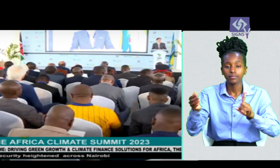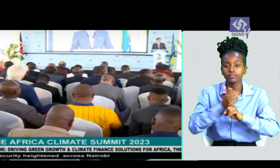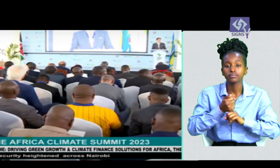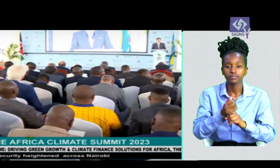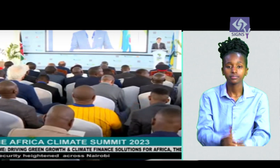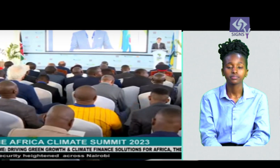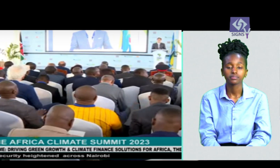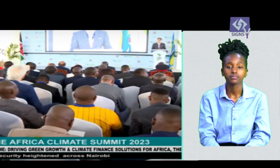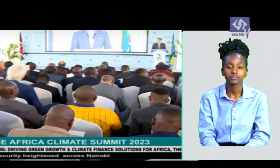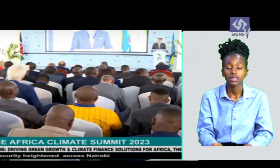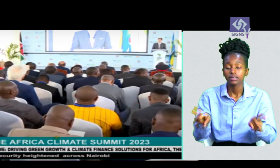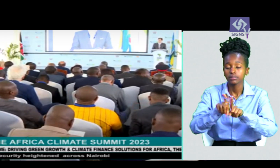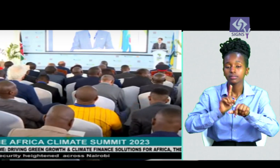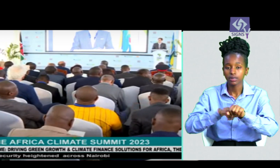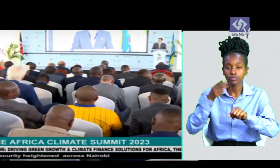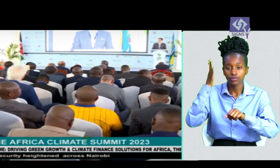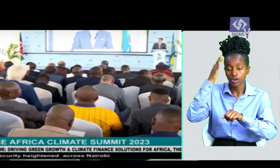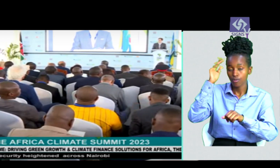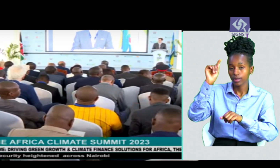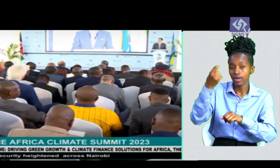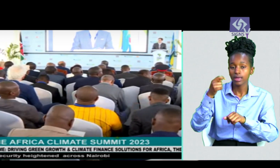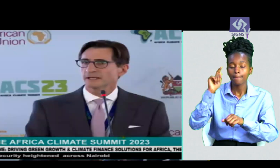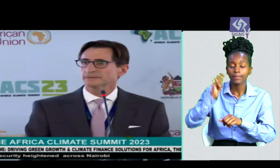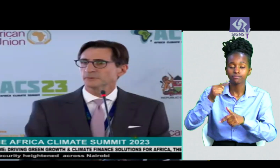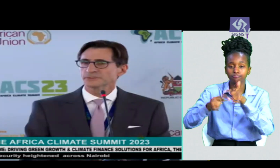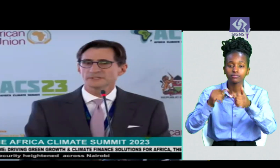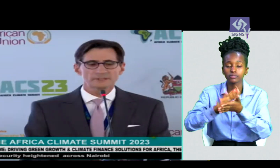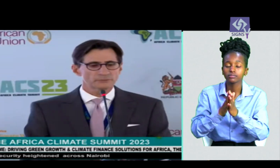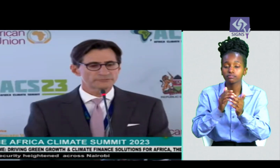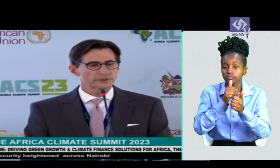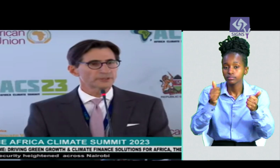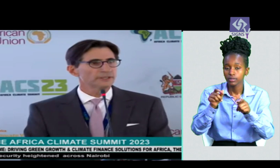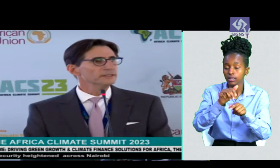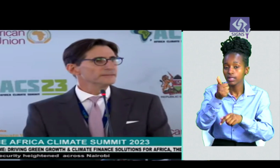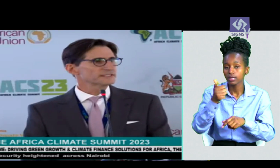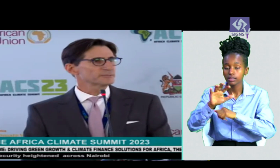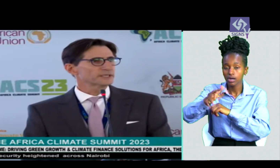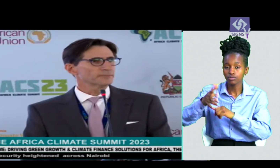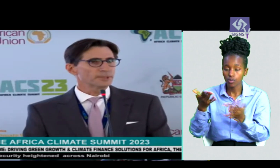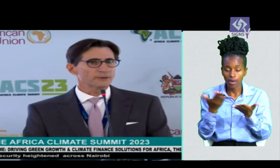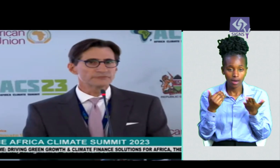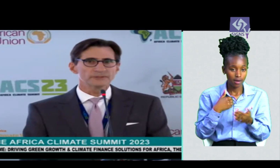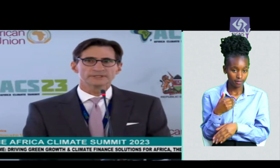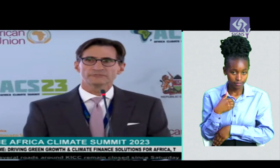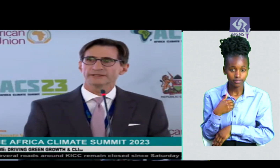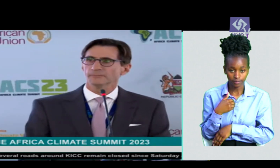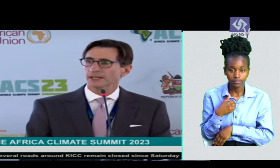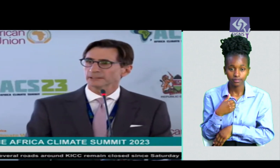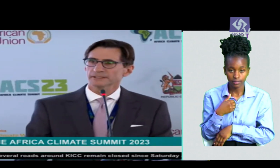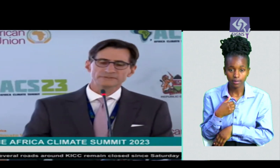And of course, Kenya aims to be a model for other countries, and that is exactly what we're seeing with FLOCA. This has become a powerful and a vital model,